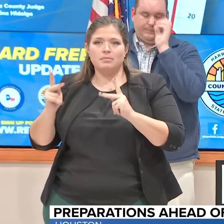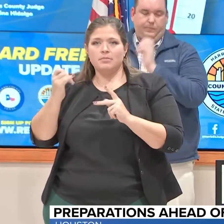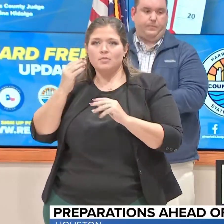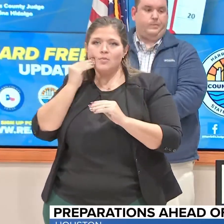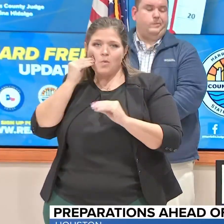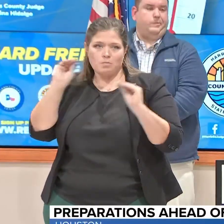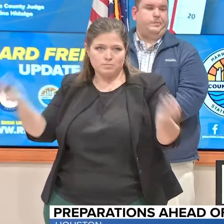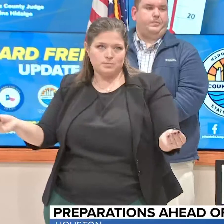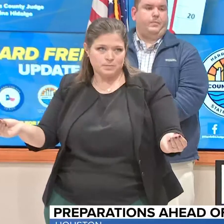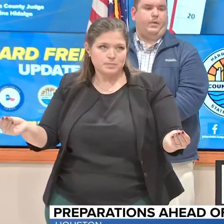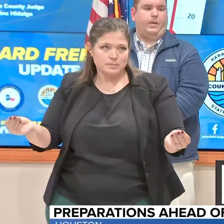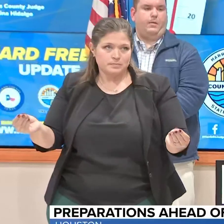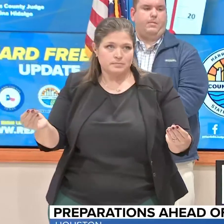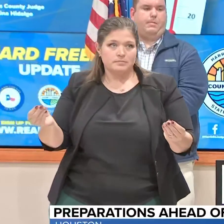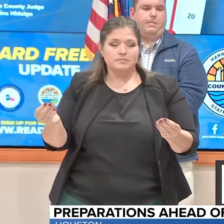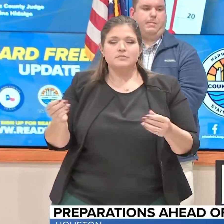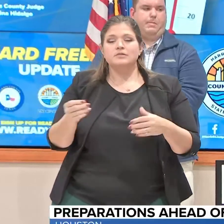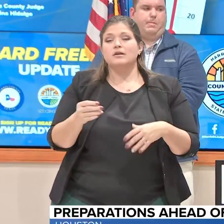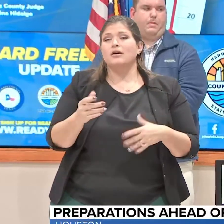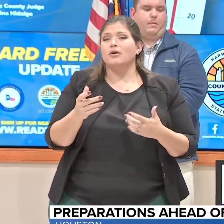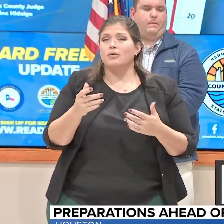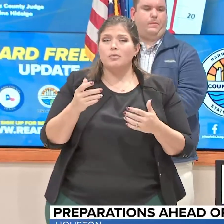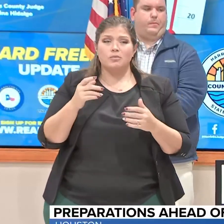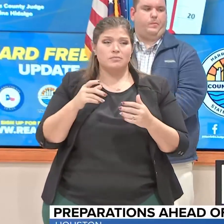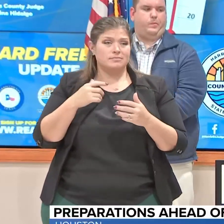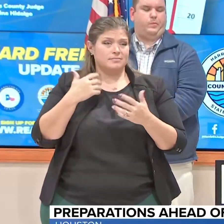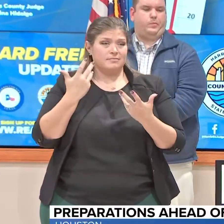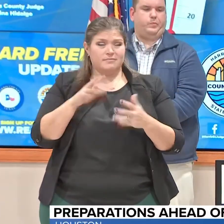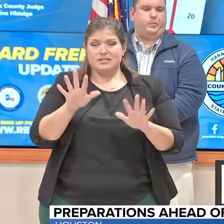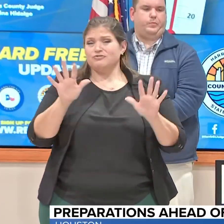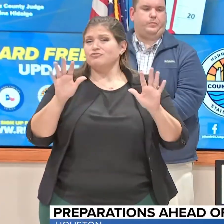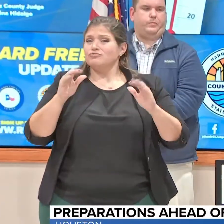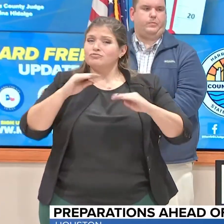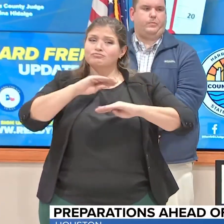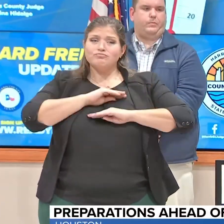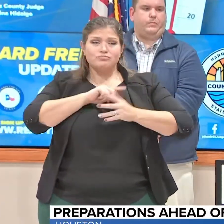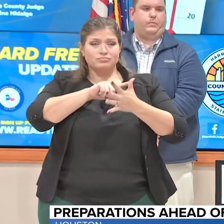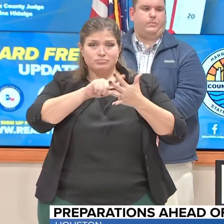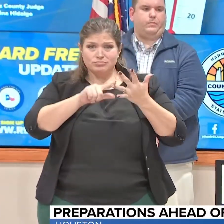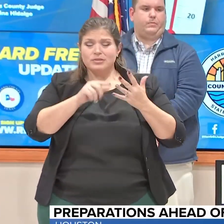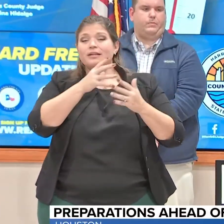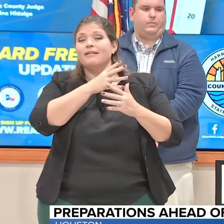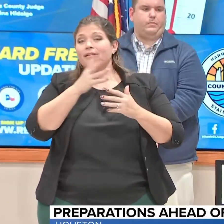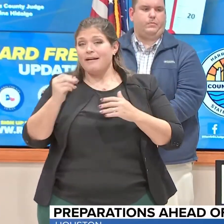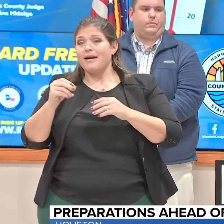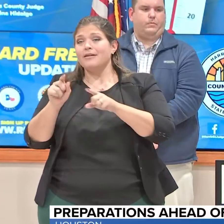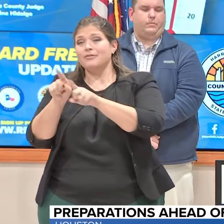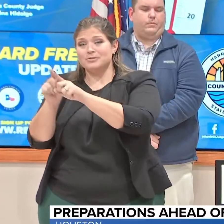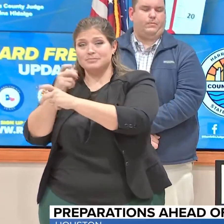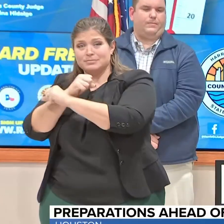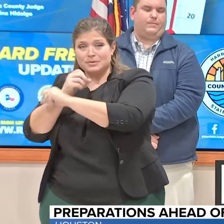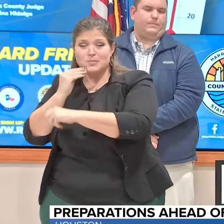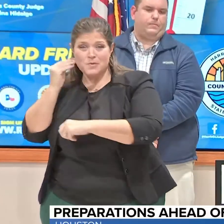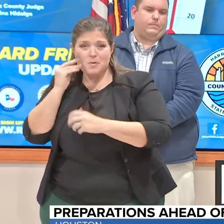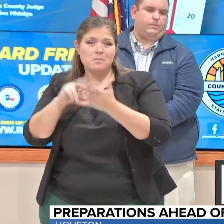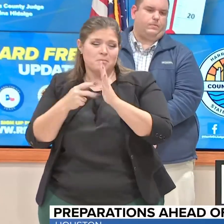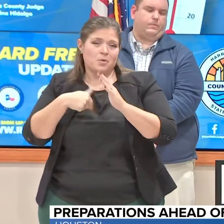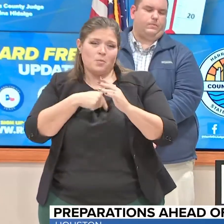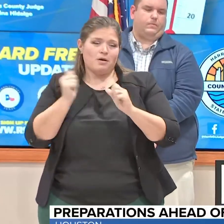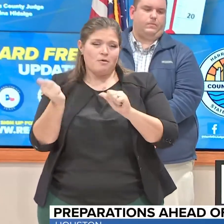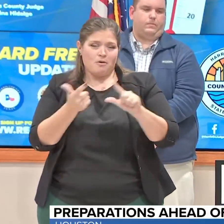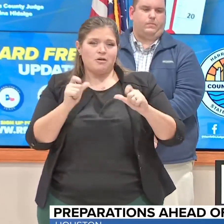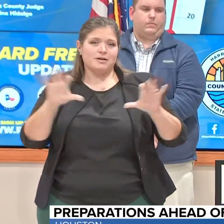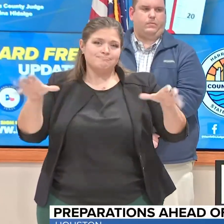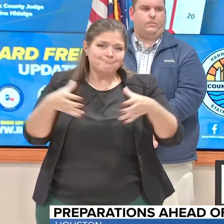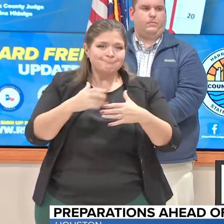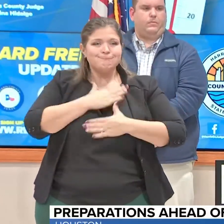our streets. If you do that, then we'll come through this, and then we can all celebrate together and be together and for the coming year.